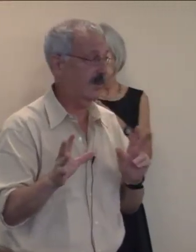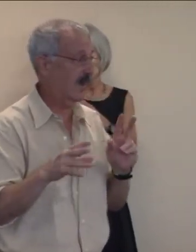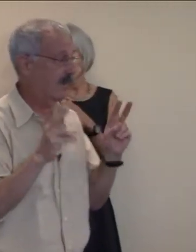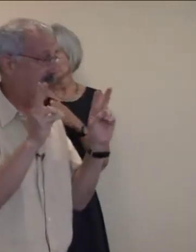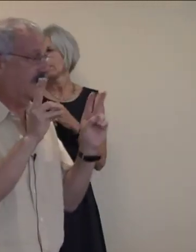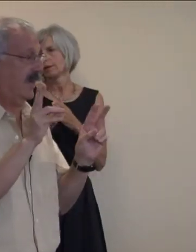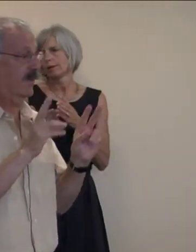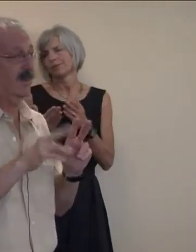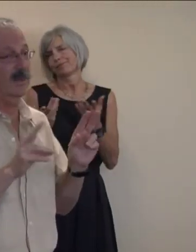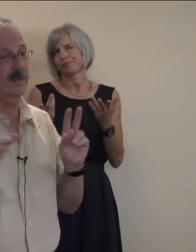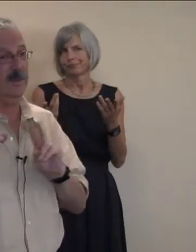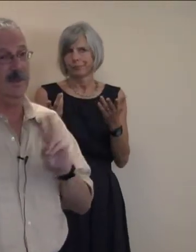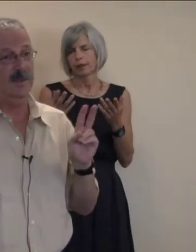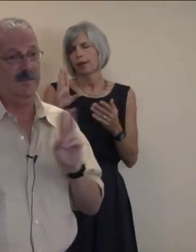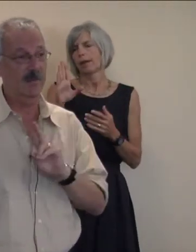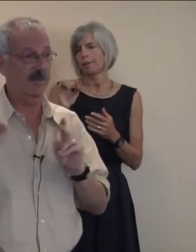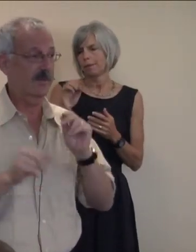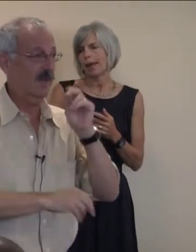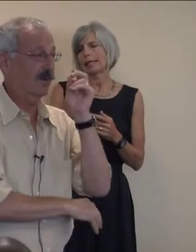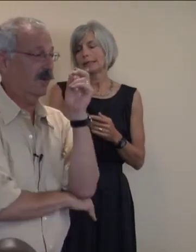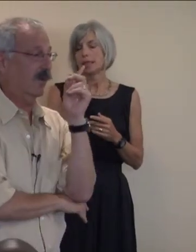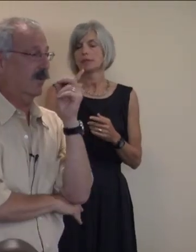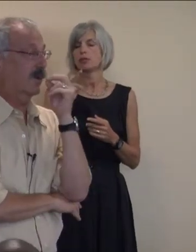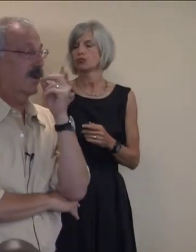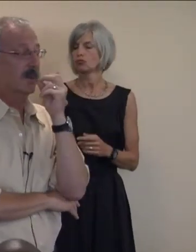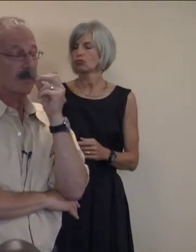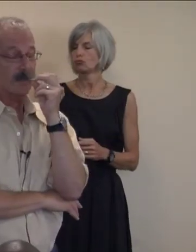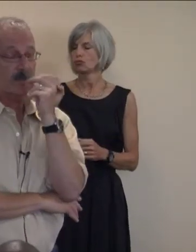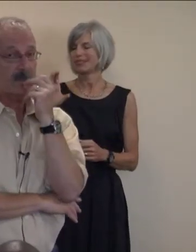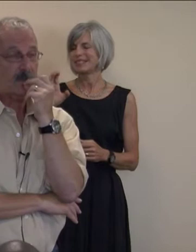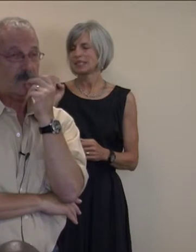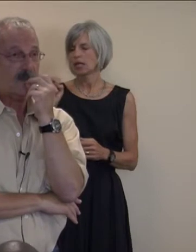we're concerned about, but the bankers tell us and the Fed Reserve tell us it's over.